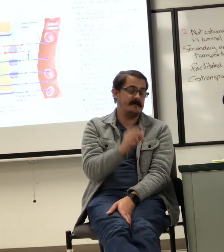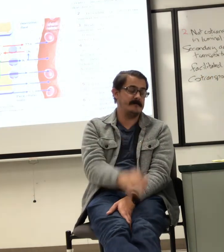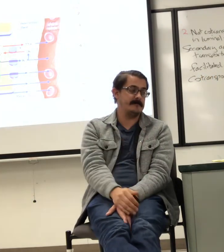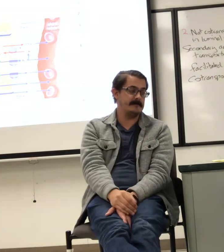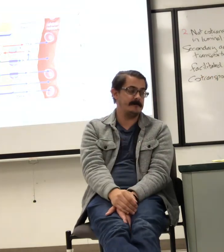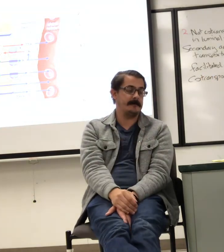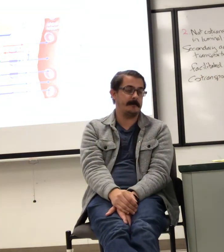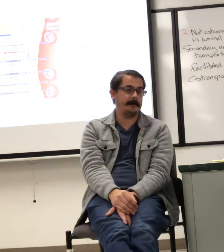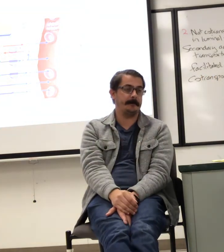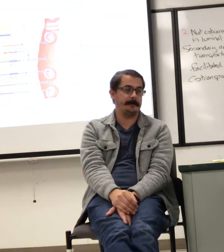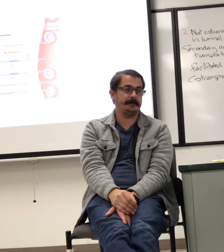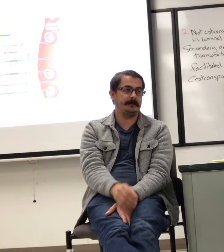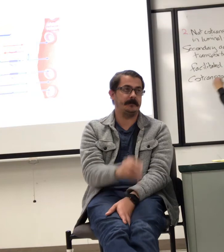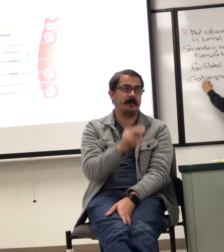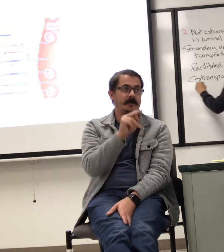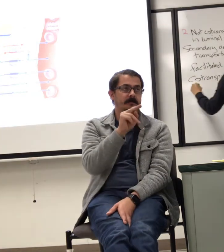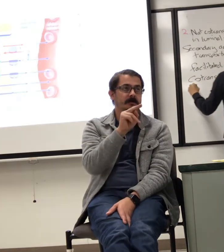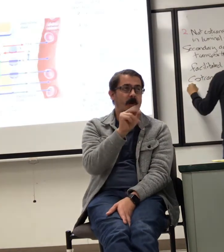sodium